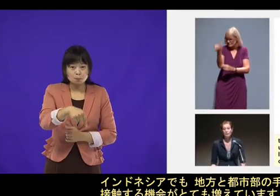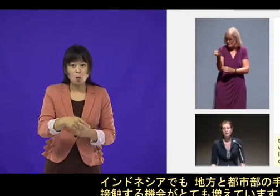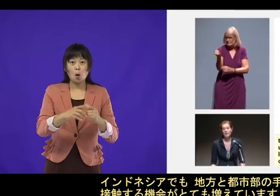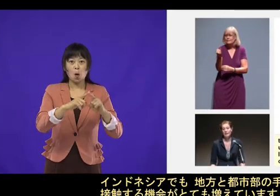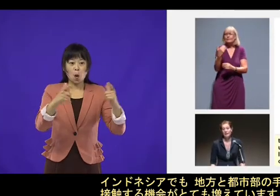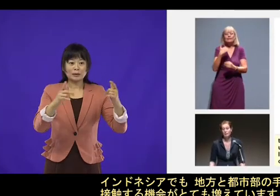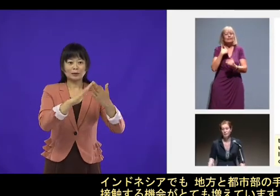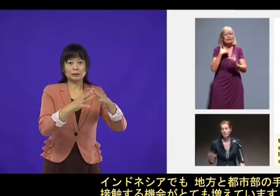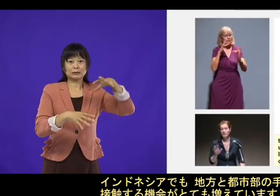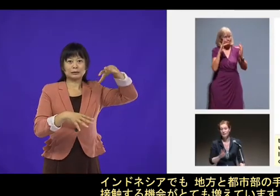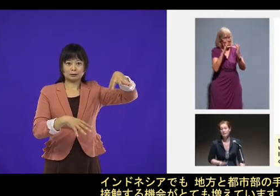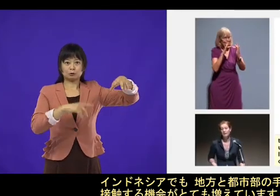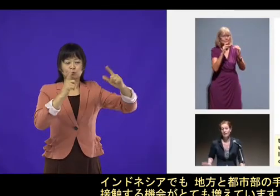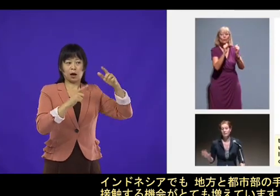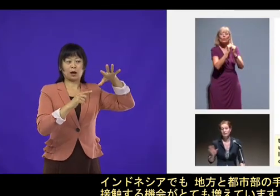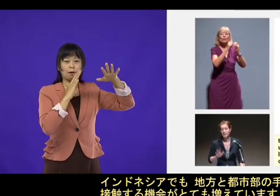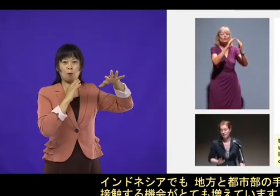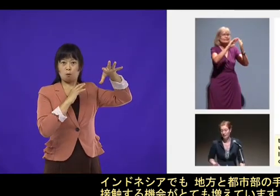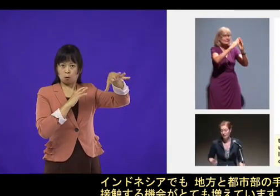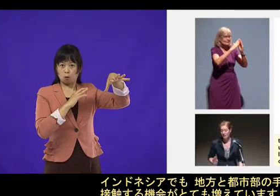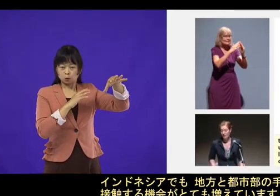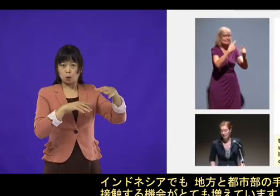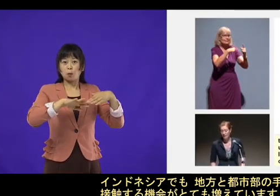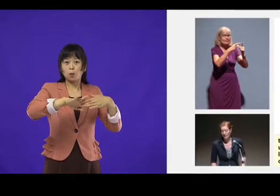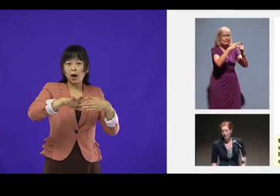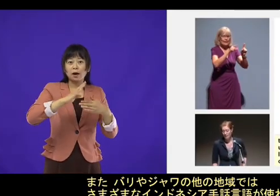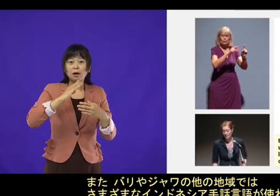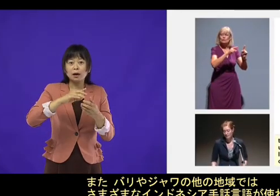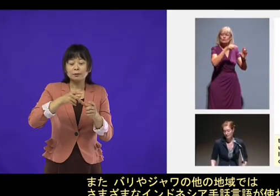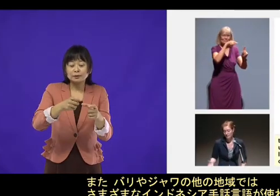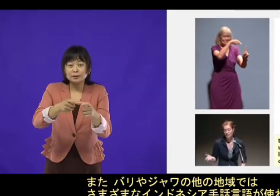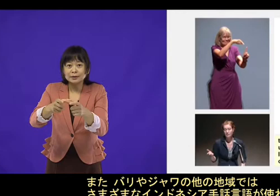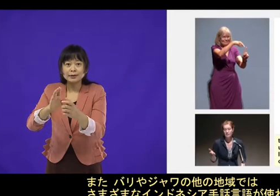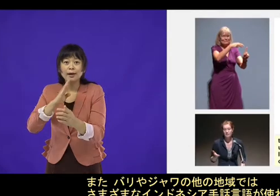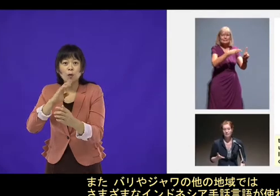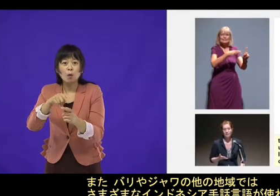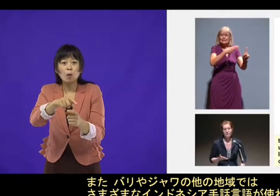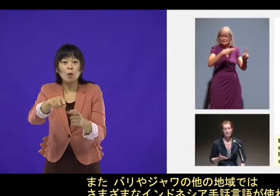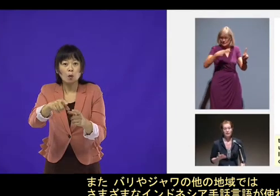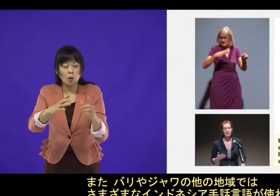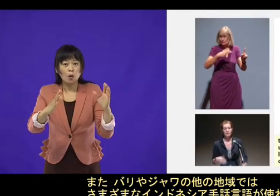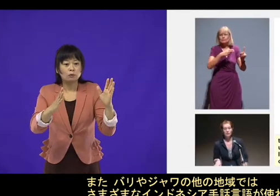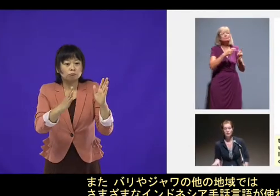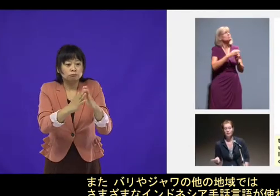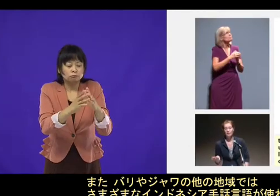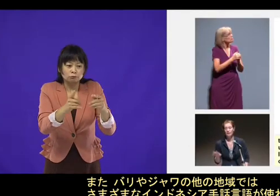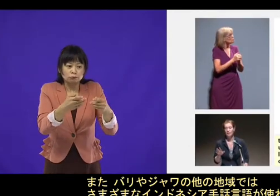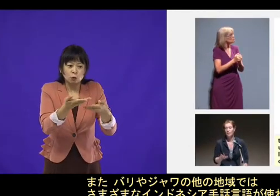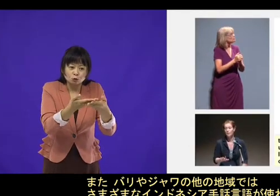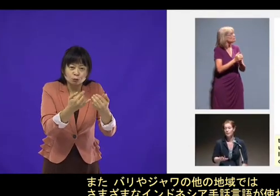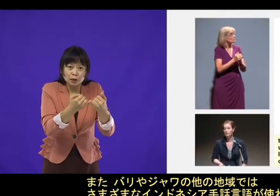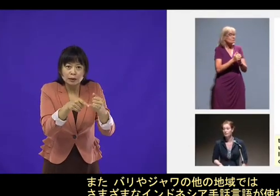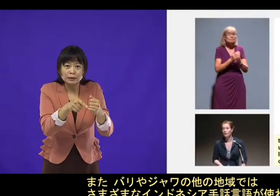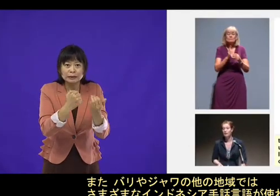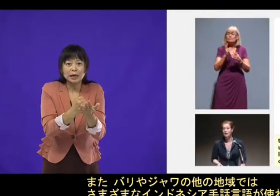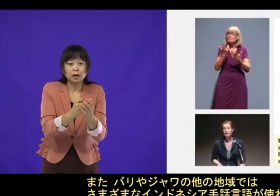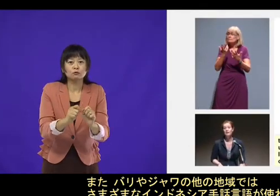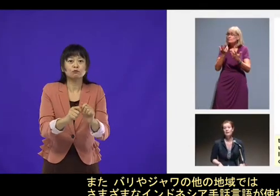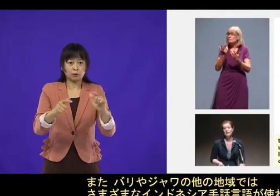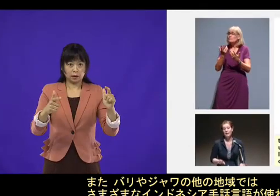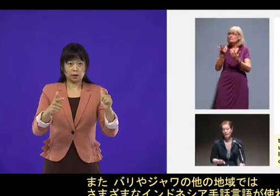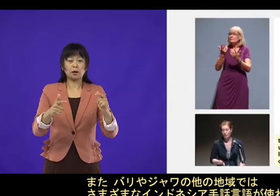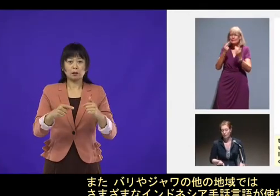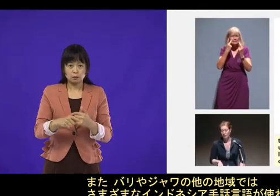larger urban sign language within Indonesia. And these are Indonesian signing varieties used in other parts of